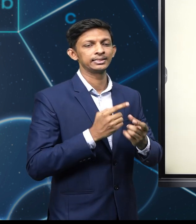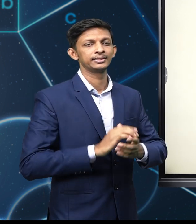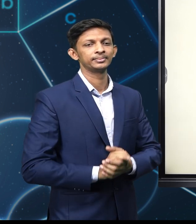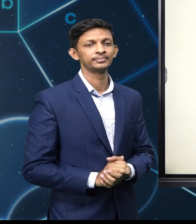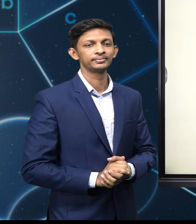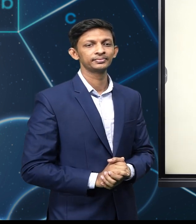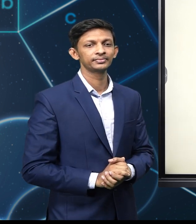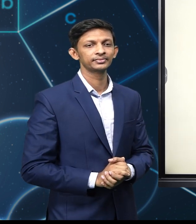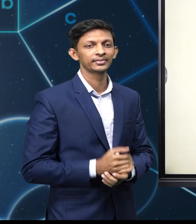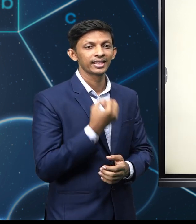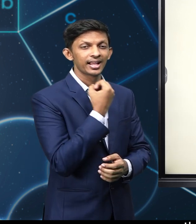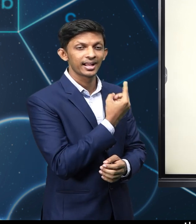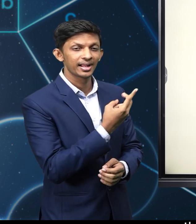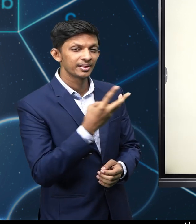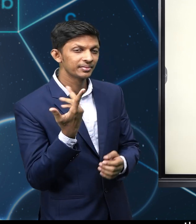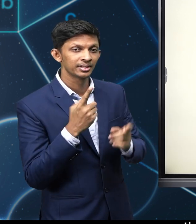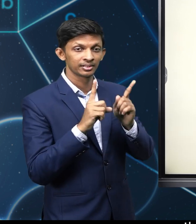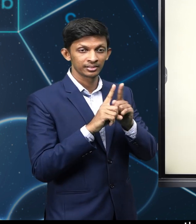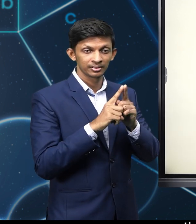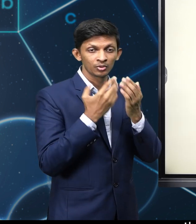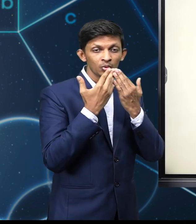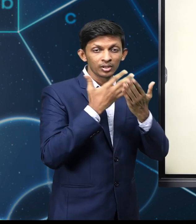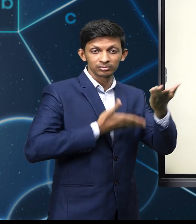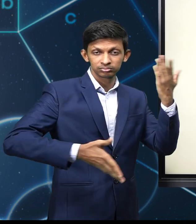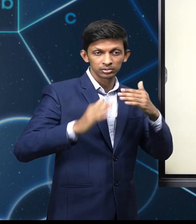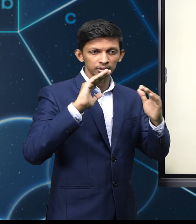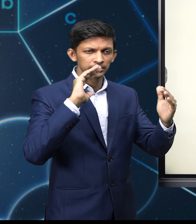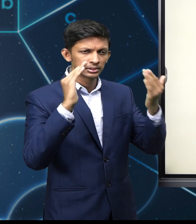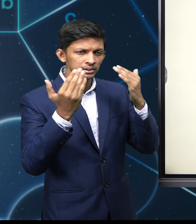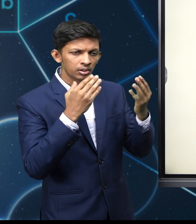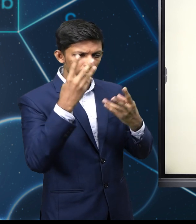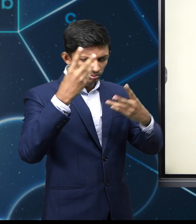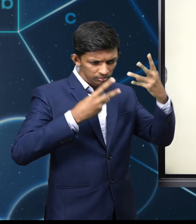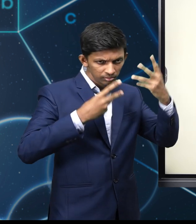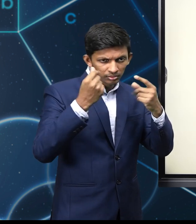case, the number of students is compared with the amount of work.